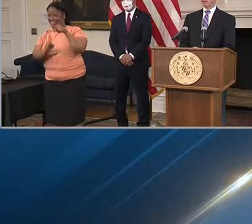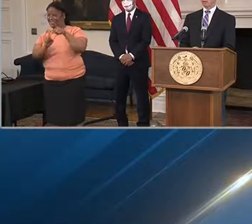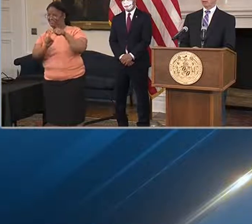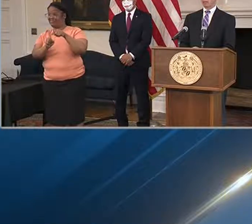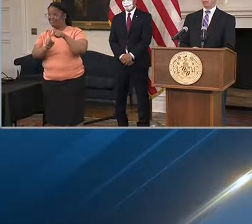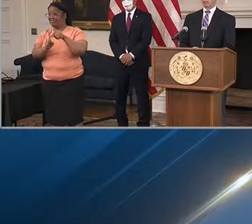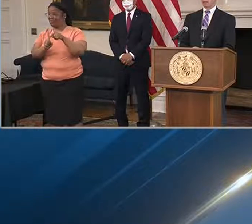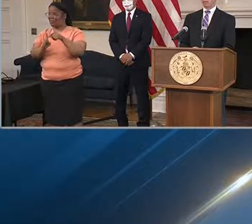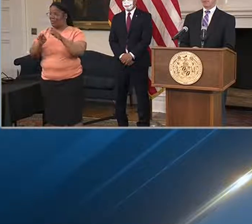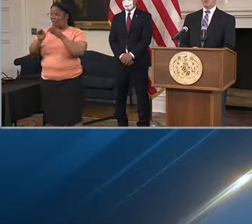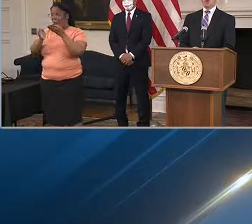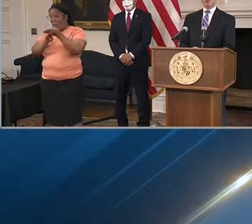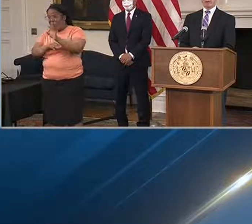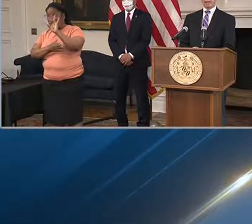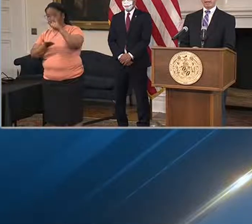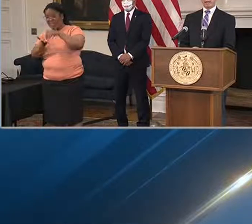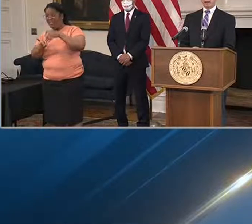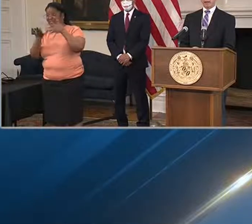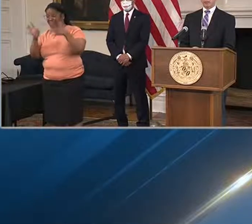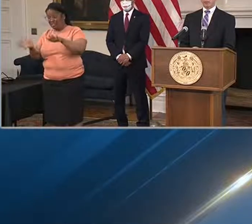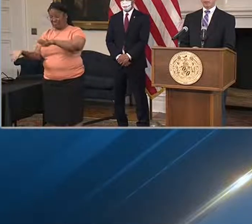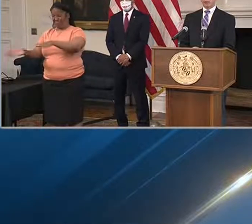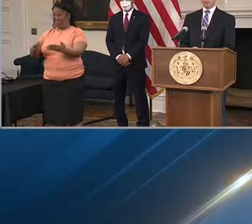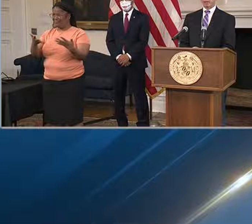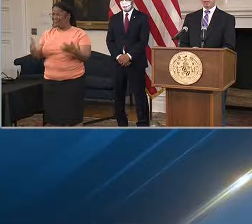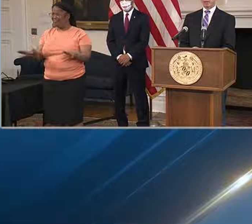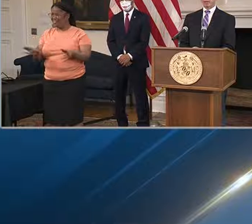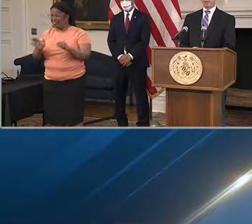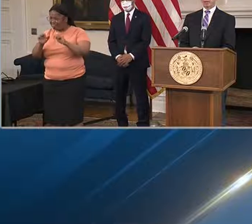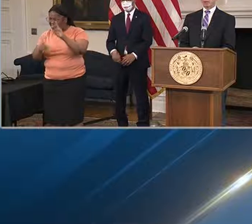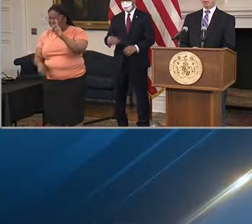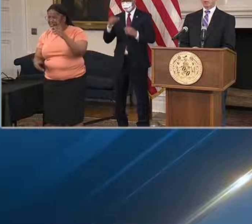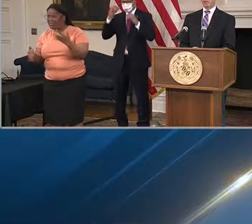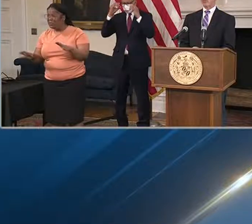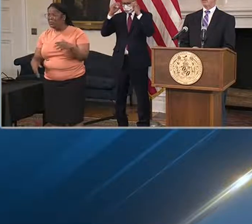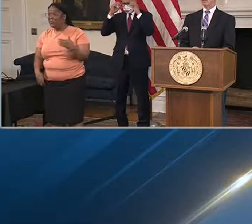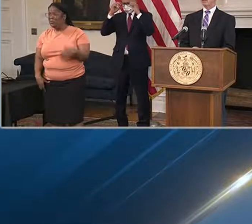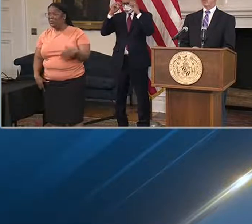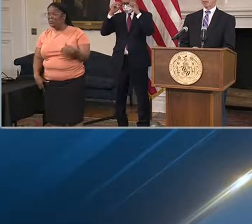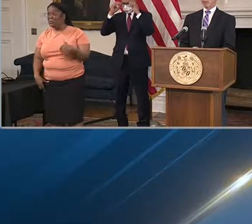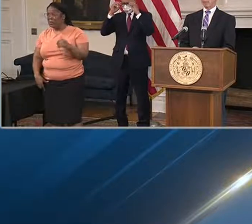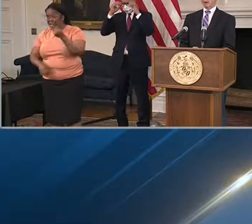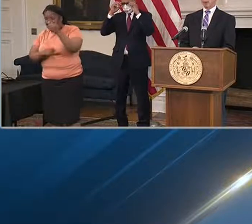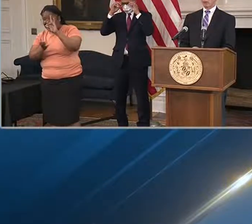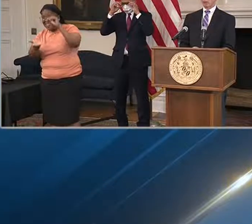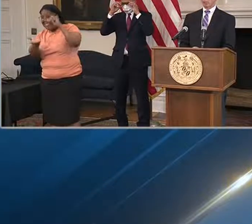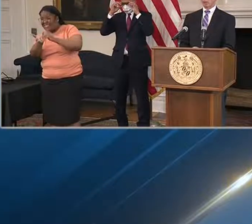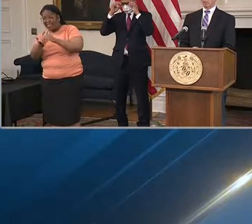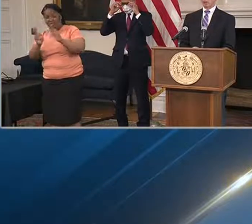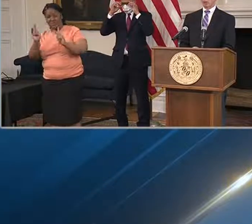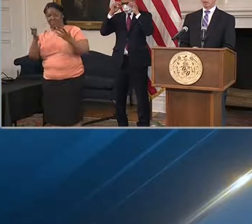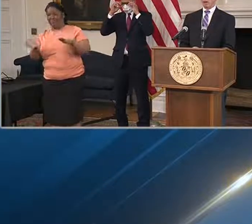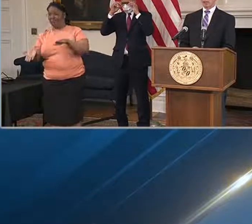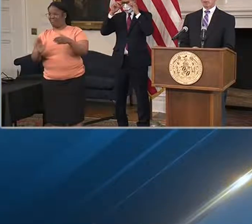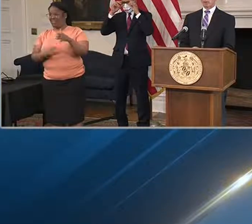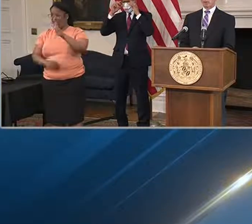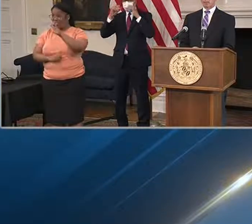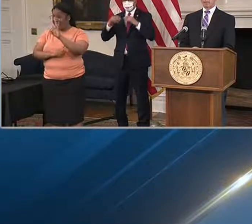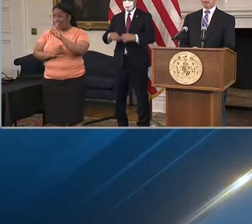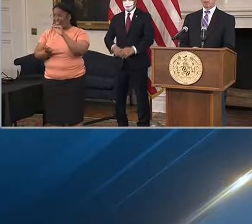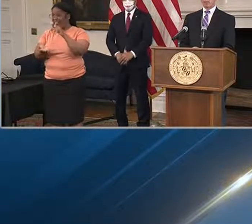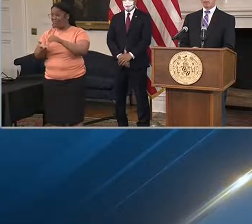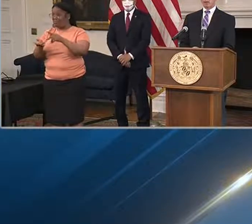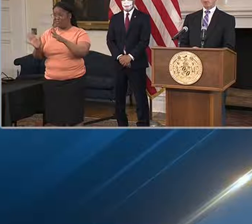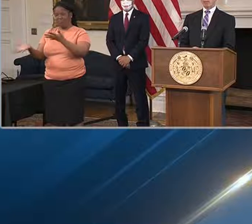from COVID-19. More than 418,000 people have been affected. More than 37,000 Marylanders have been admitted to a